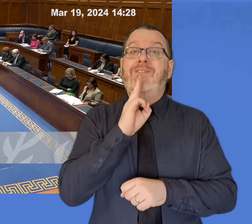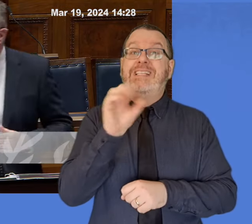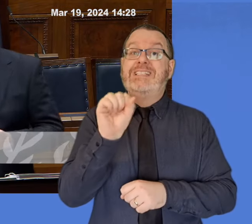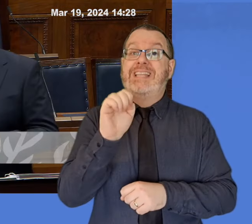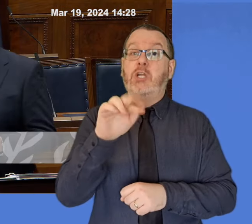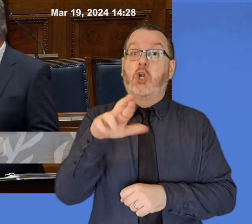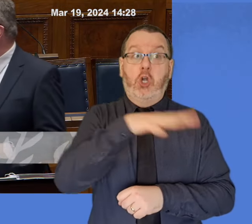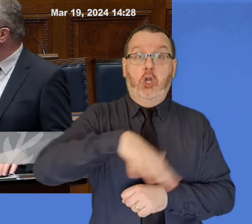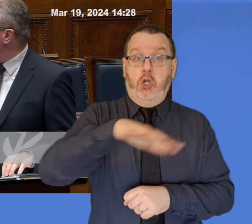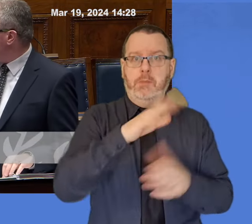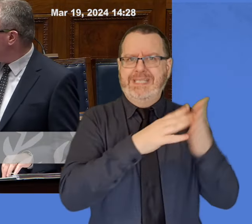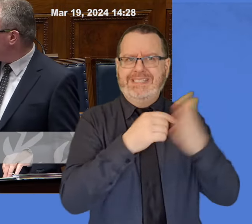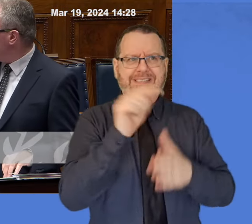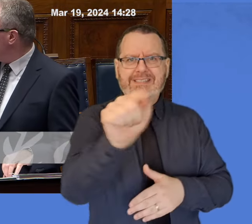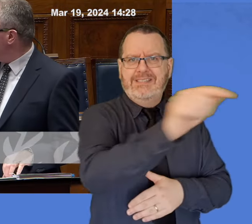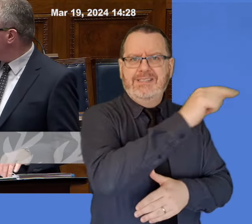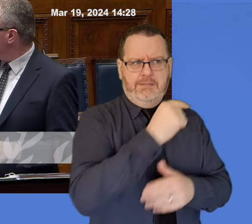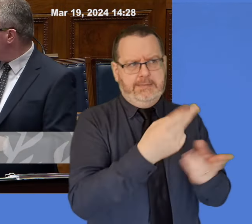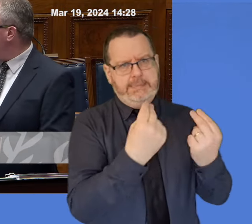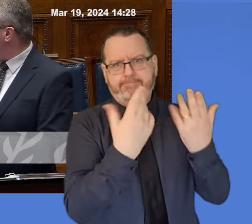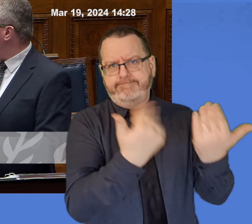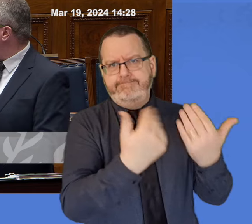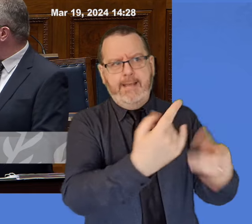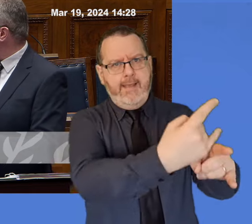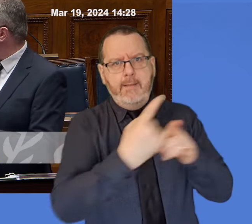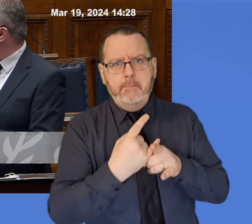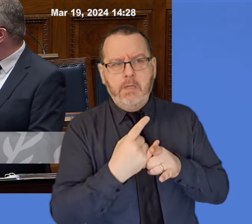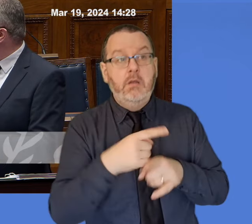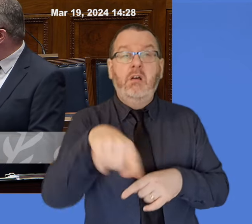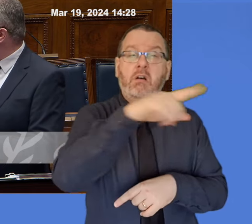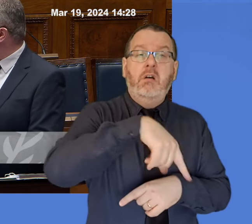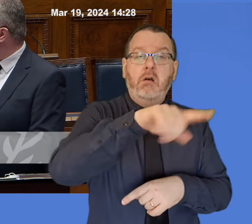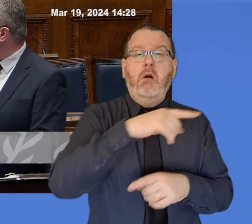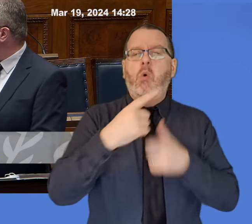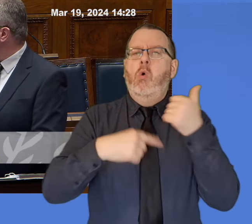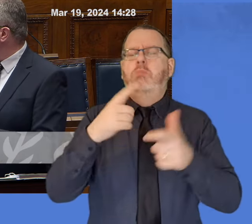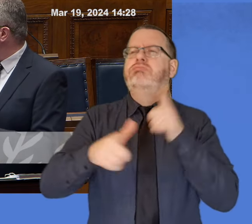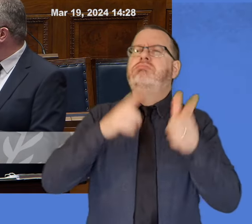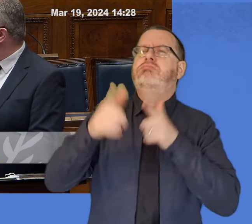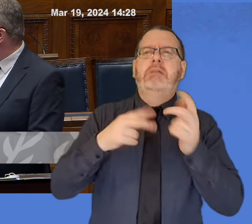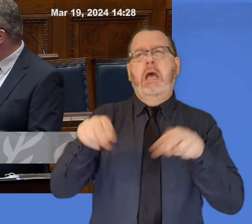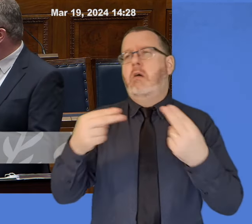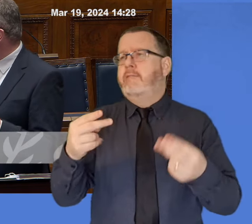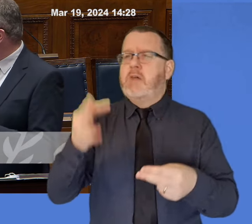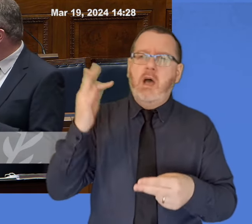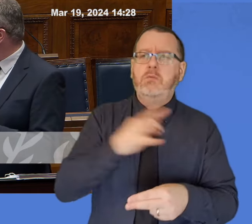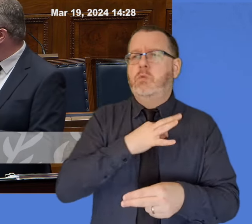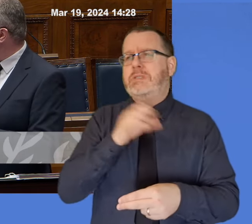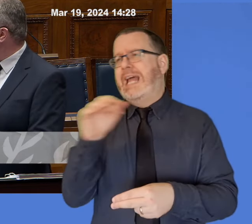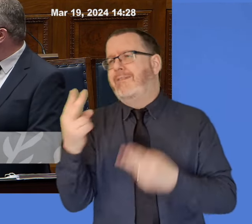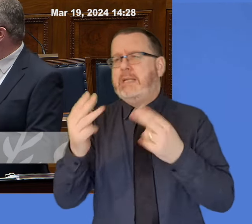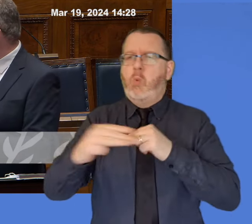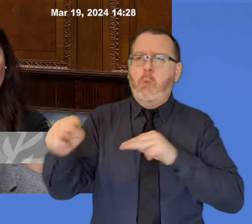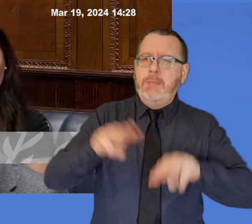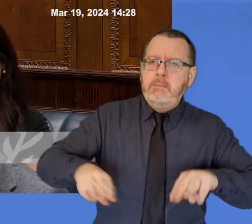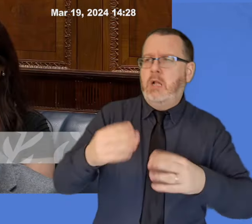outlined is dialogue with people in the private sector to ensure that they play a part in this. The private sector tell us all the time that